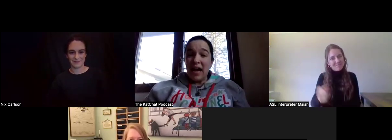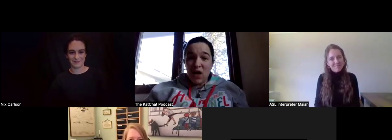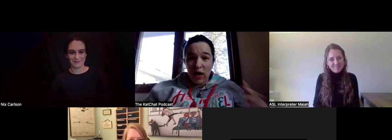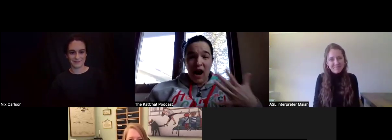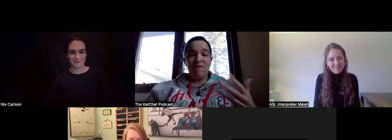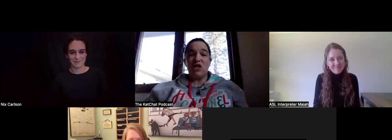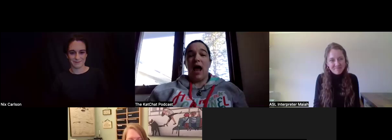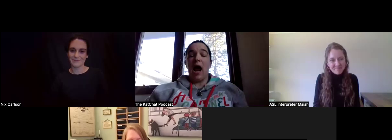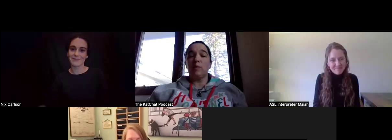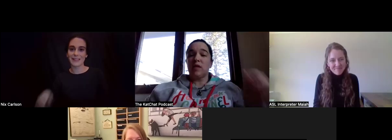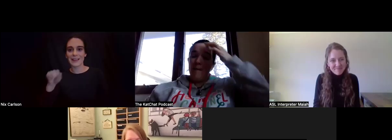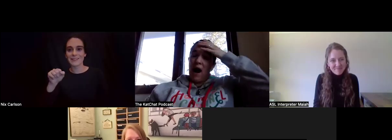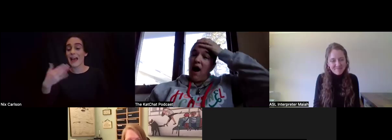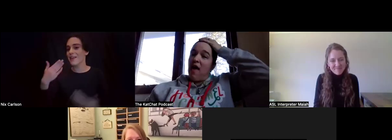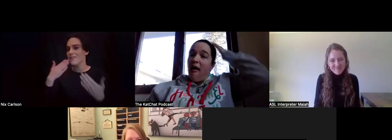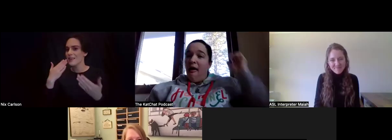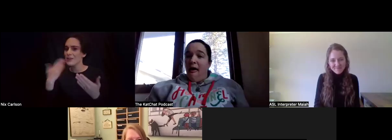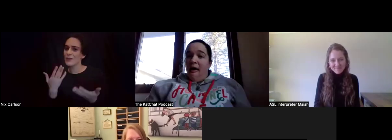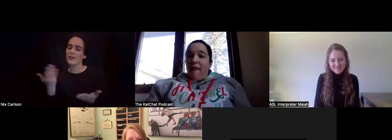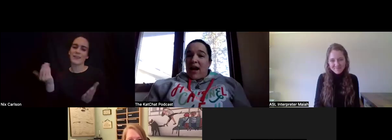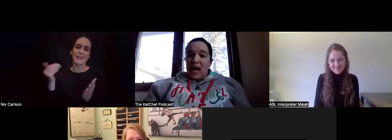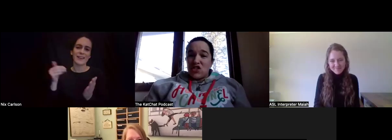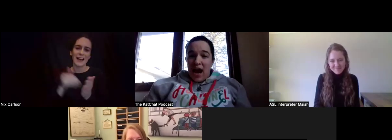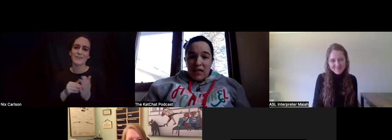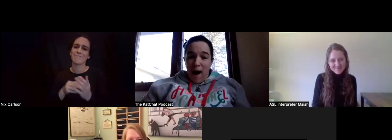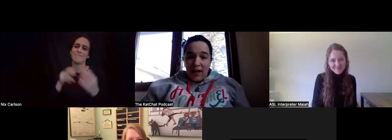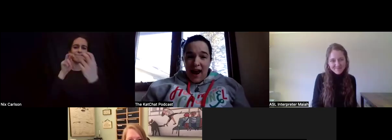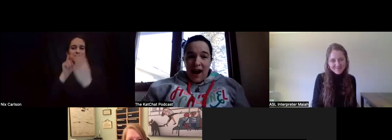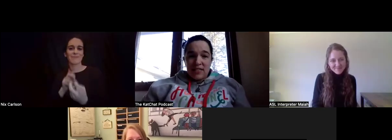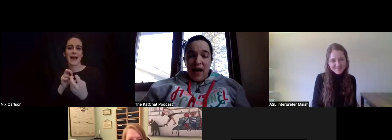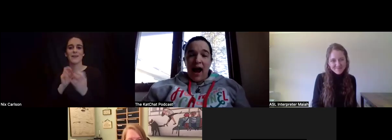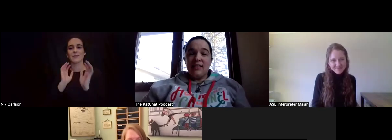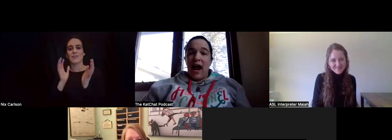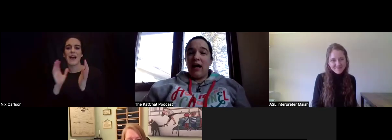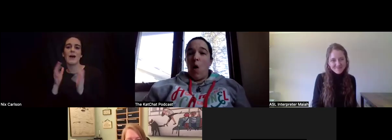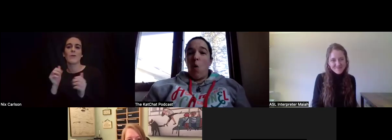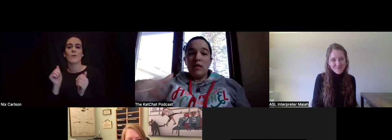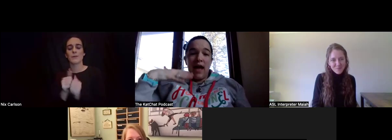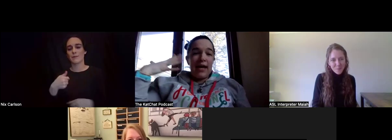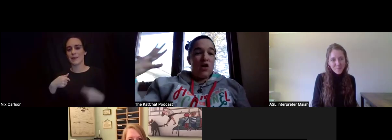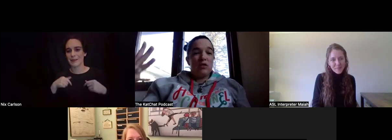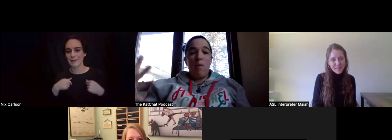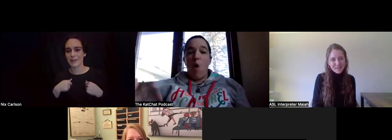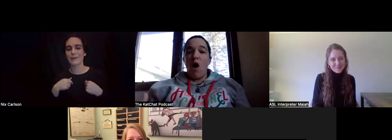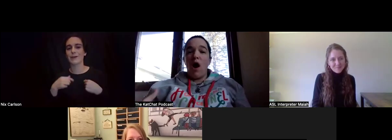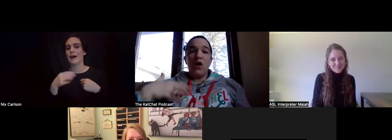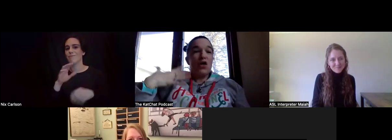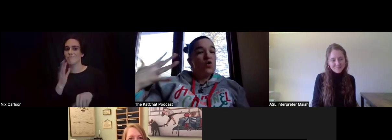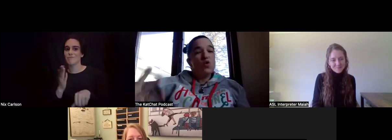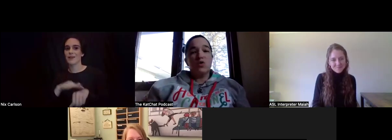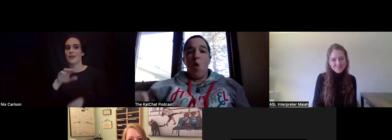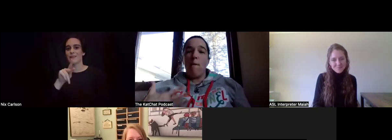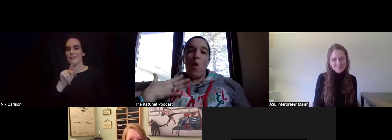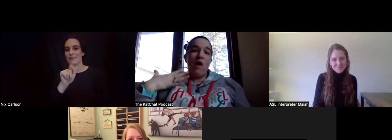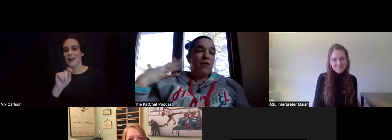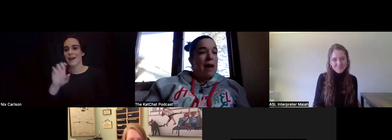Definitely thank you again for your time to come on the Cast Chat podcast tonight. And once I hear the more